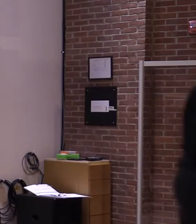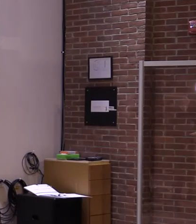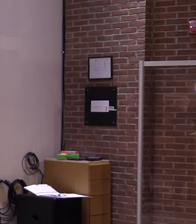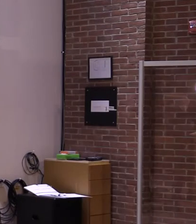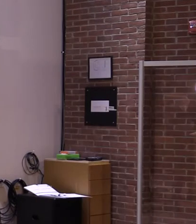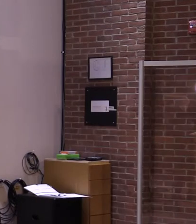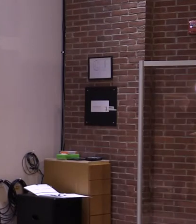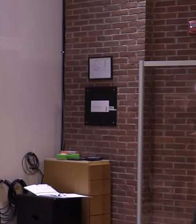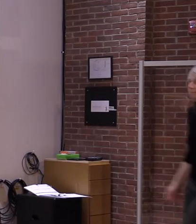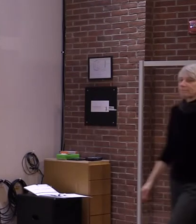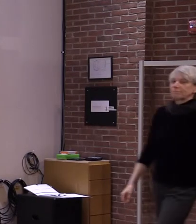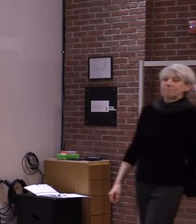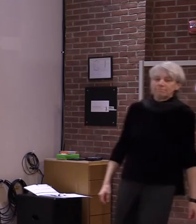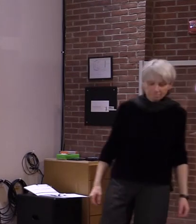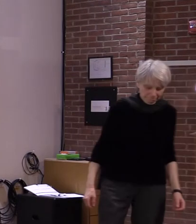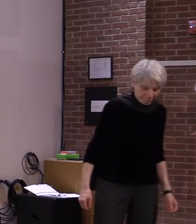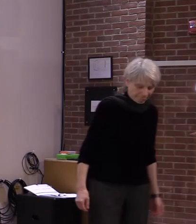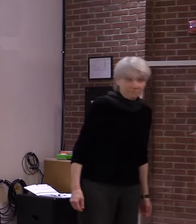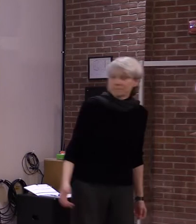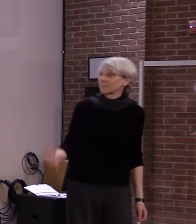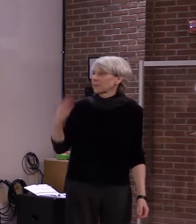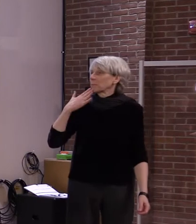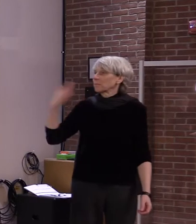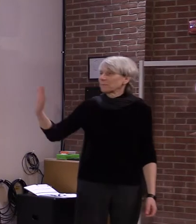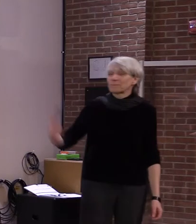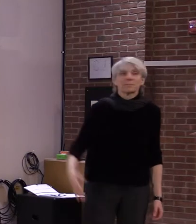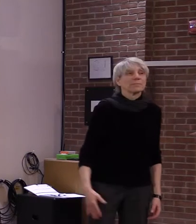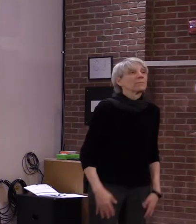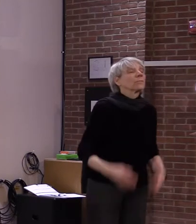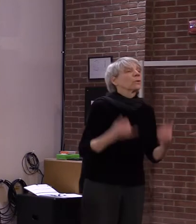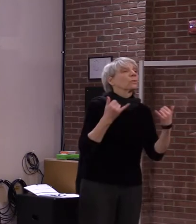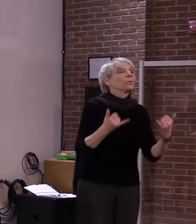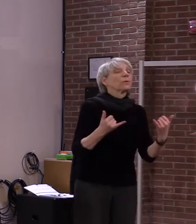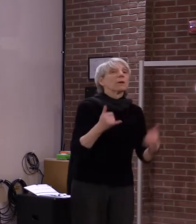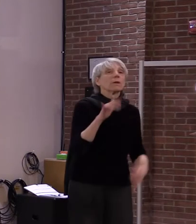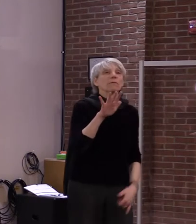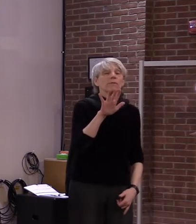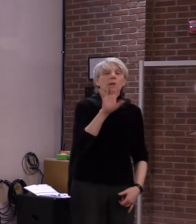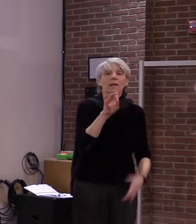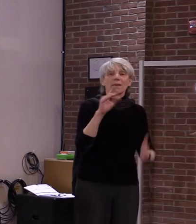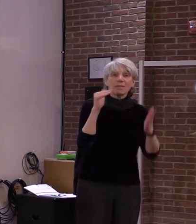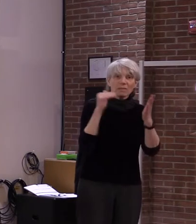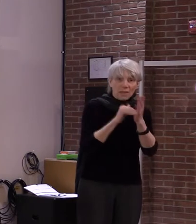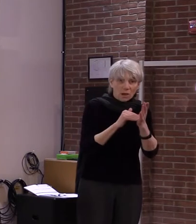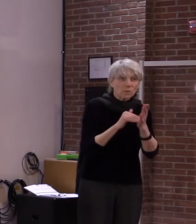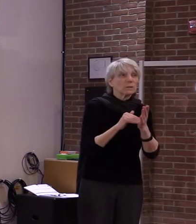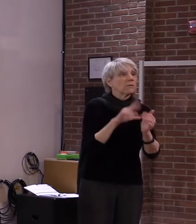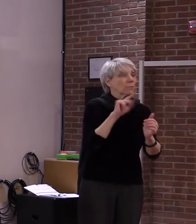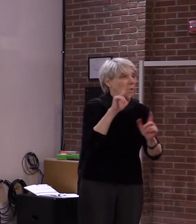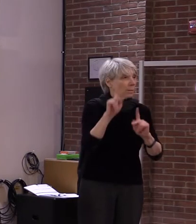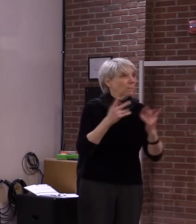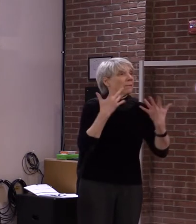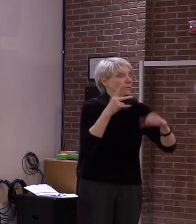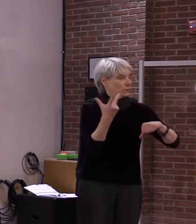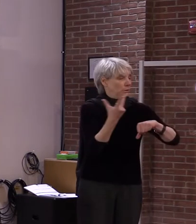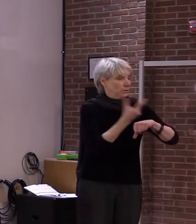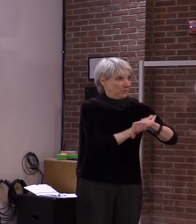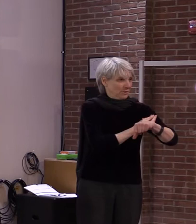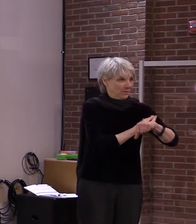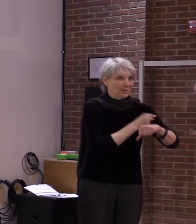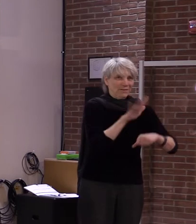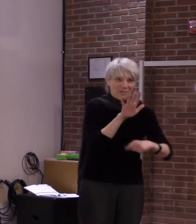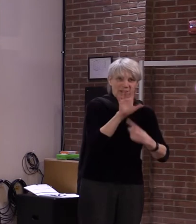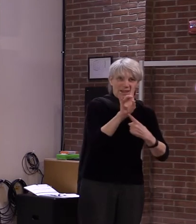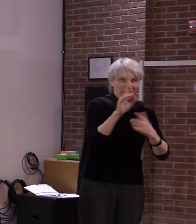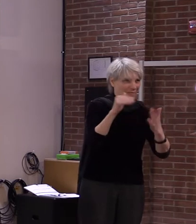thank you secretary moore as of today 58 219 eligible vermonters have been vaccinated against